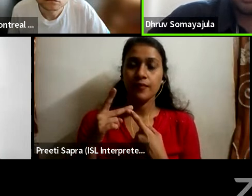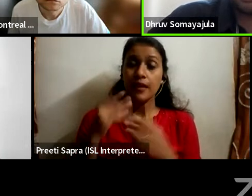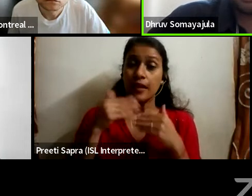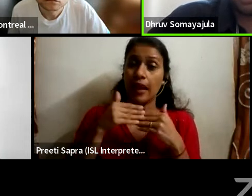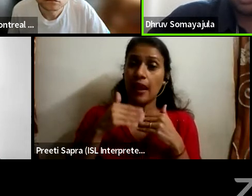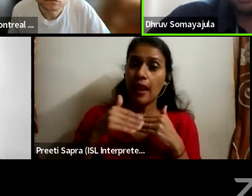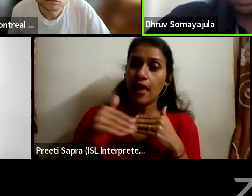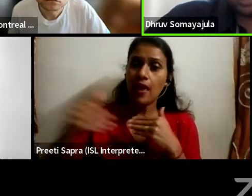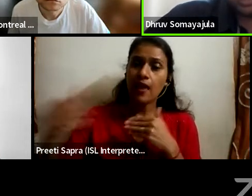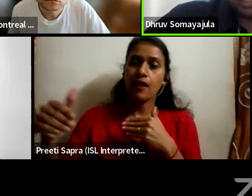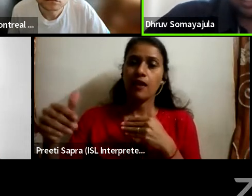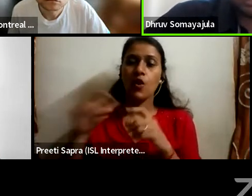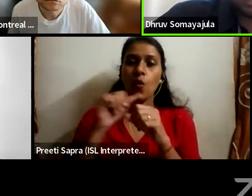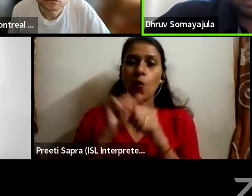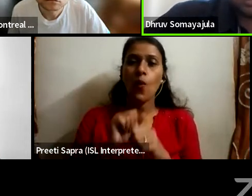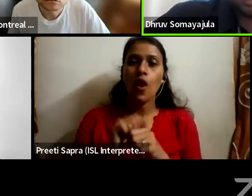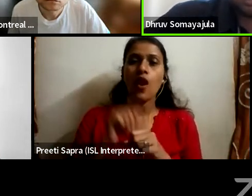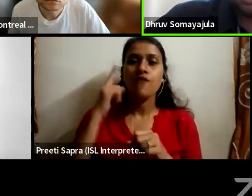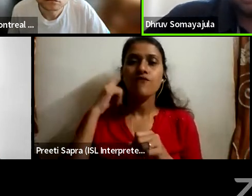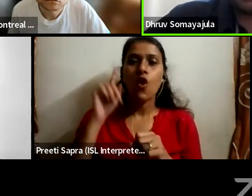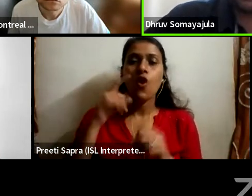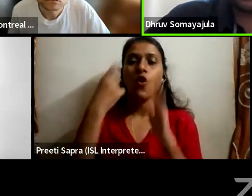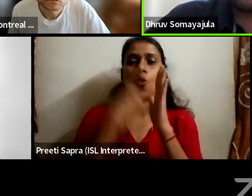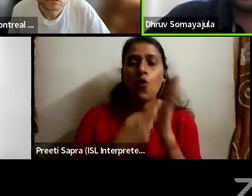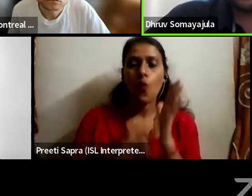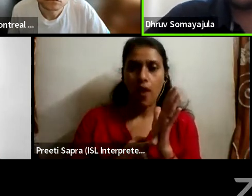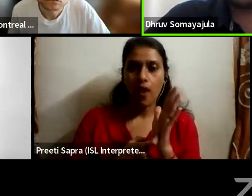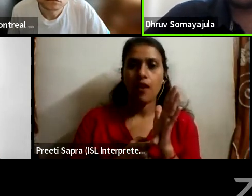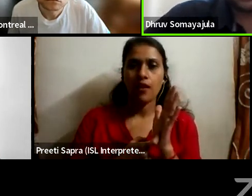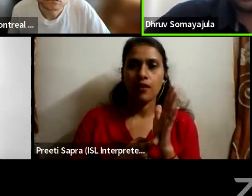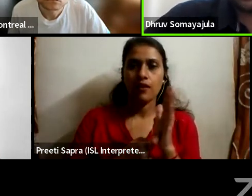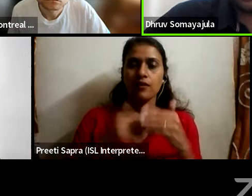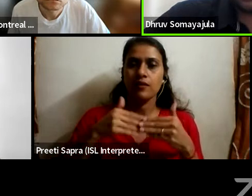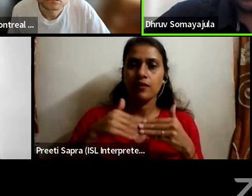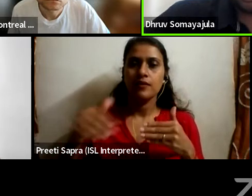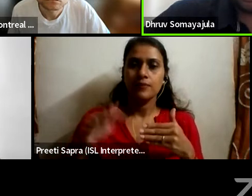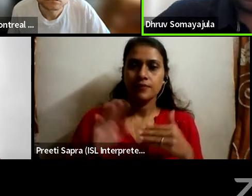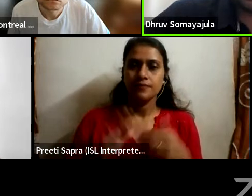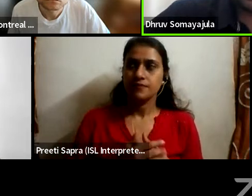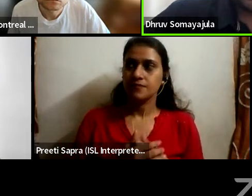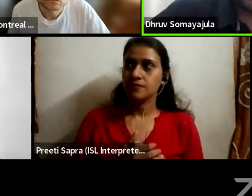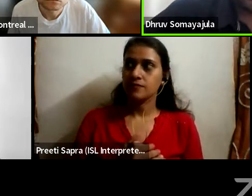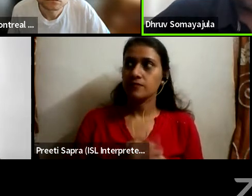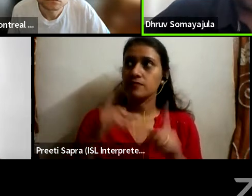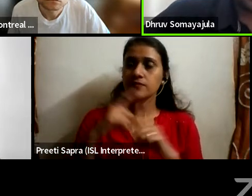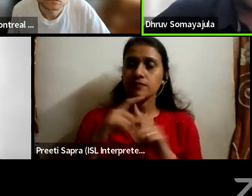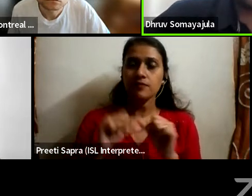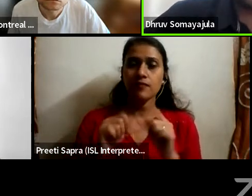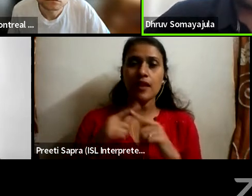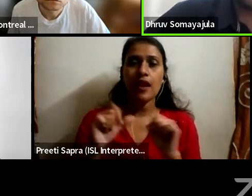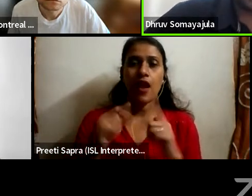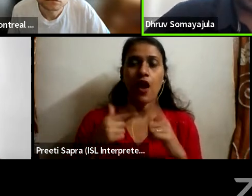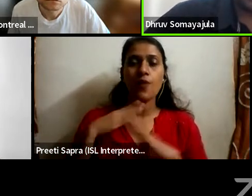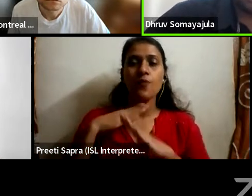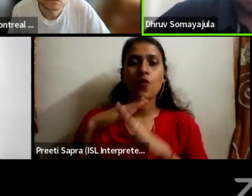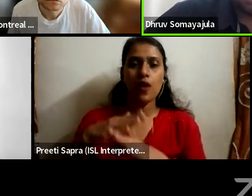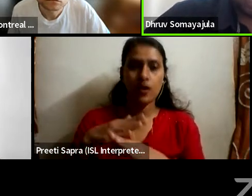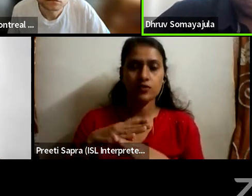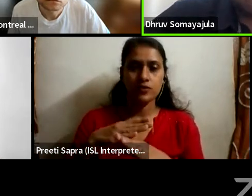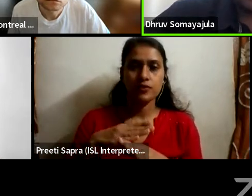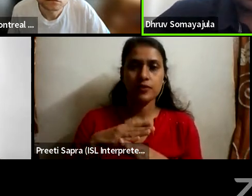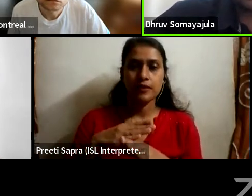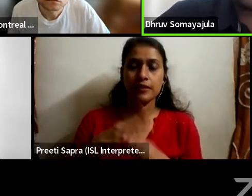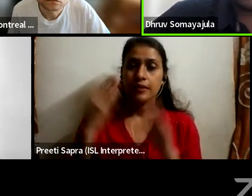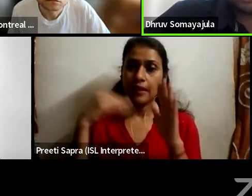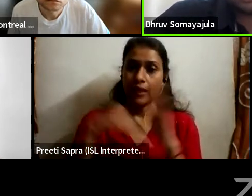consistency in terms of the principles underlying any legislation. For example, the principles underlying the data protection law were